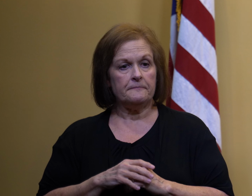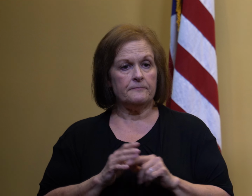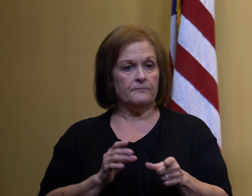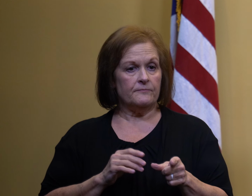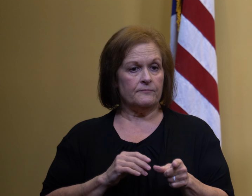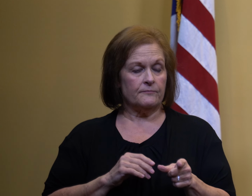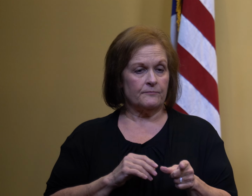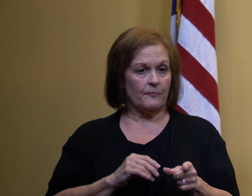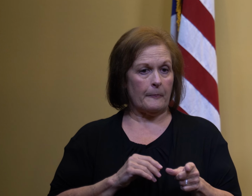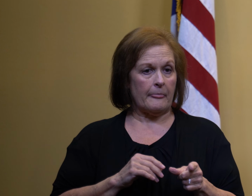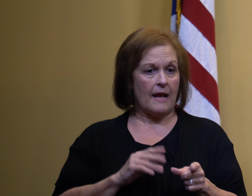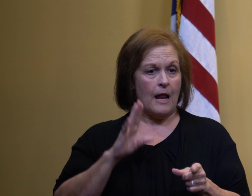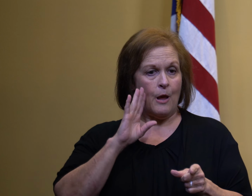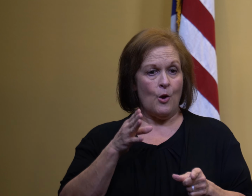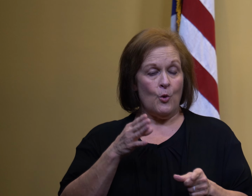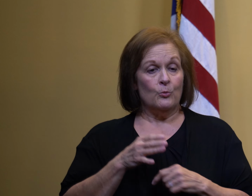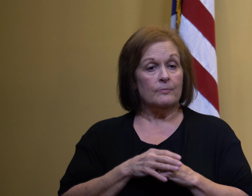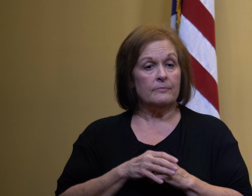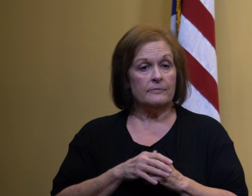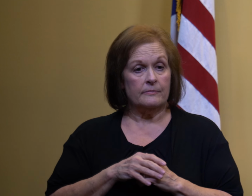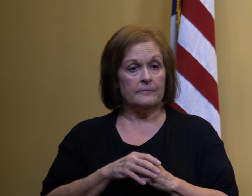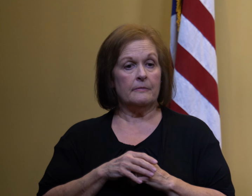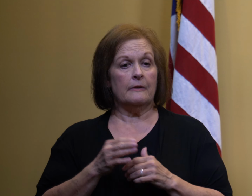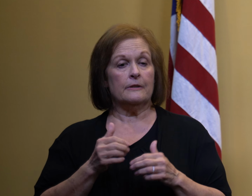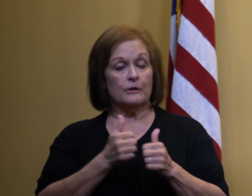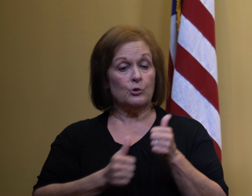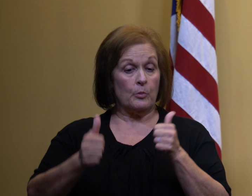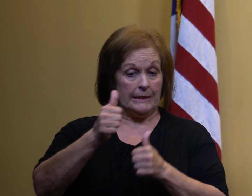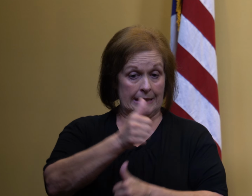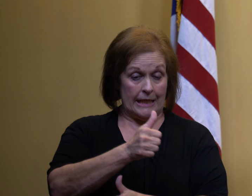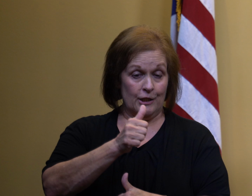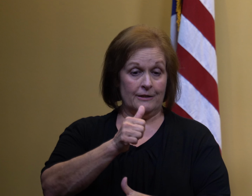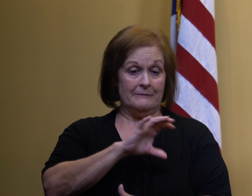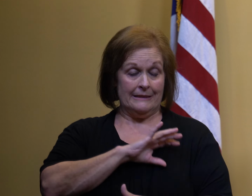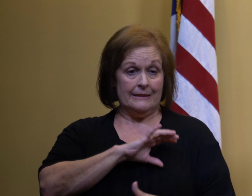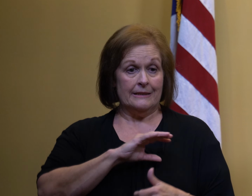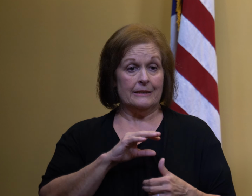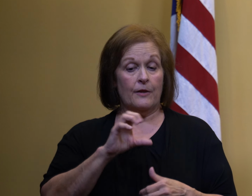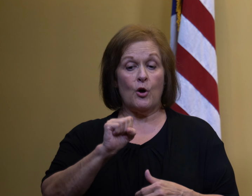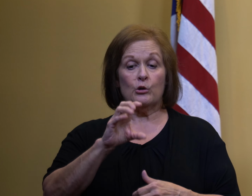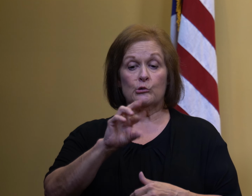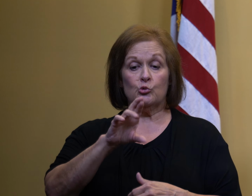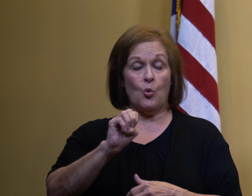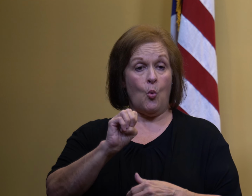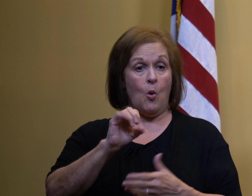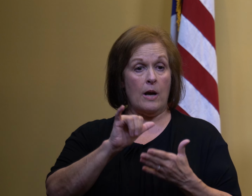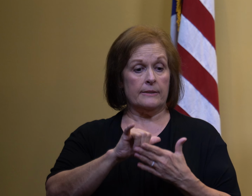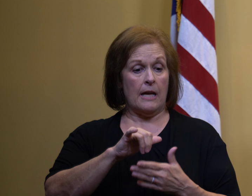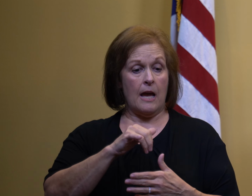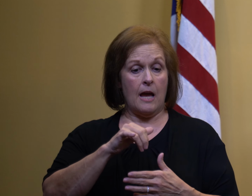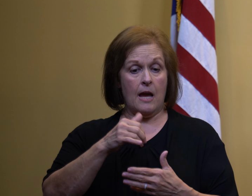Jordan with WGNO. Hello. Back to the superintendent search. Okay. The scores that were produced in the